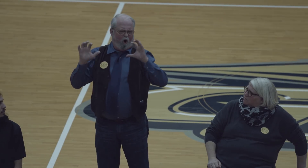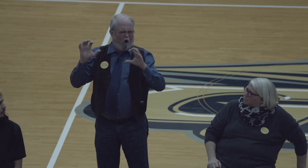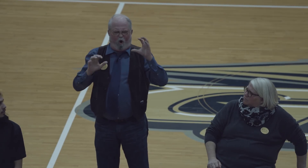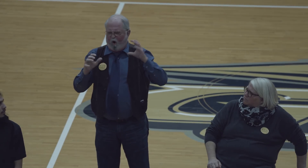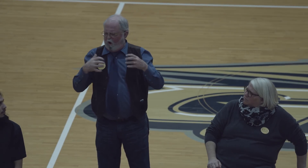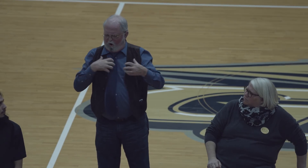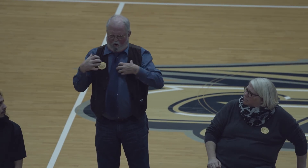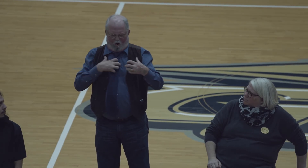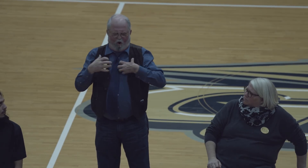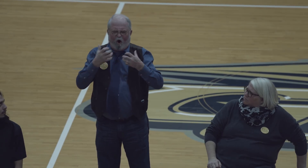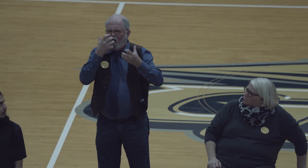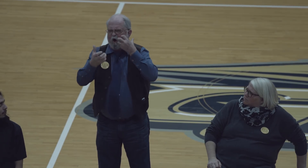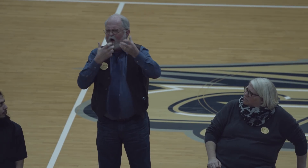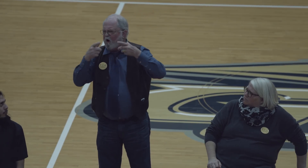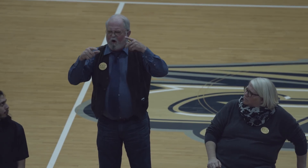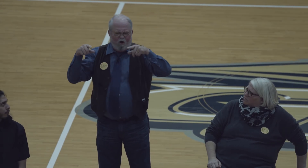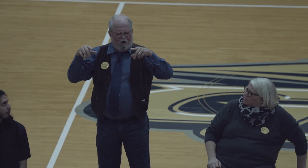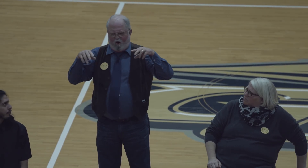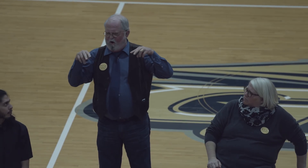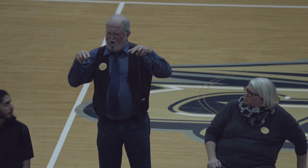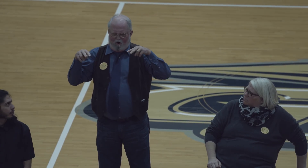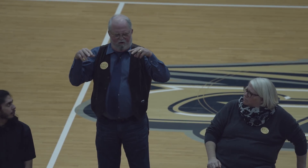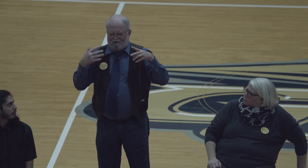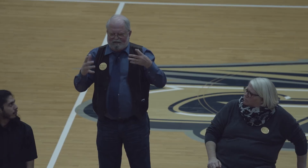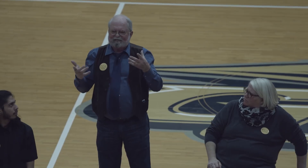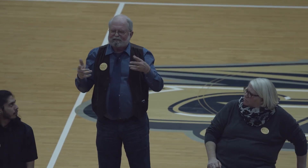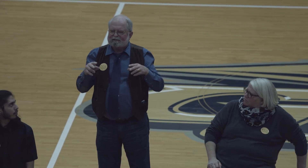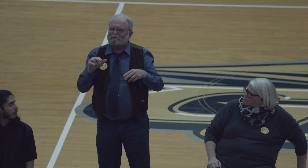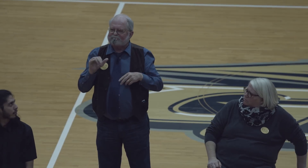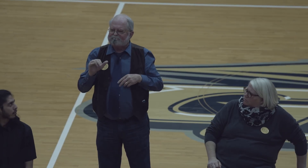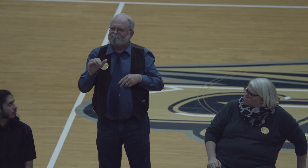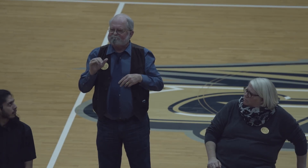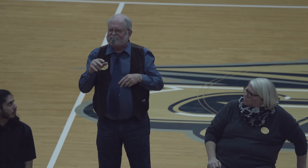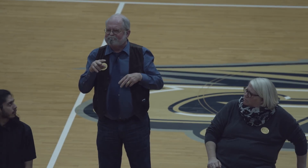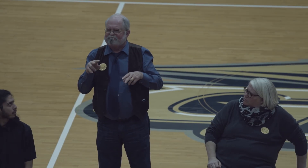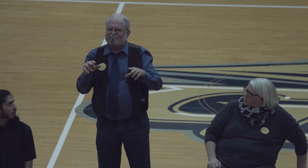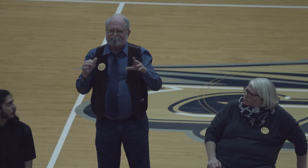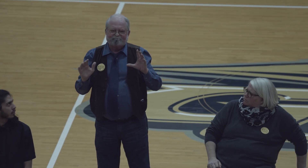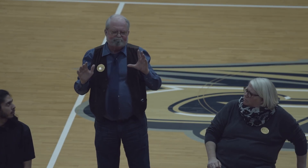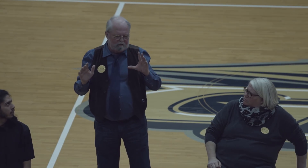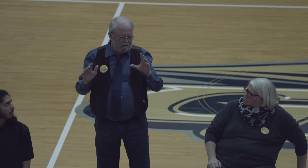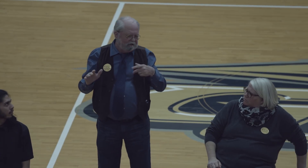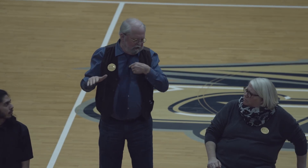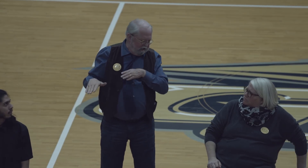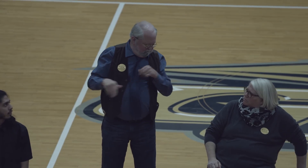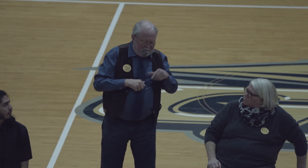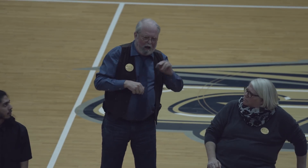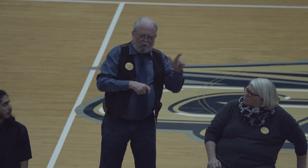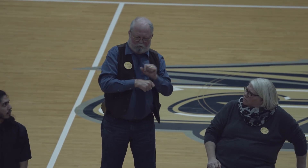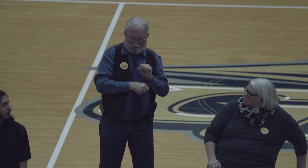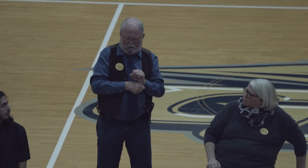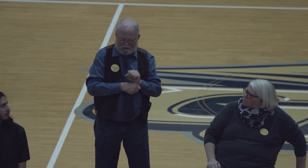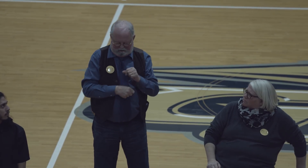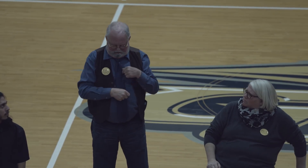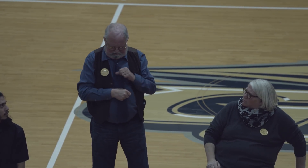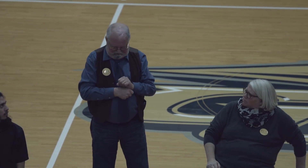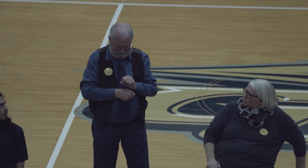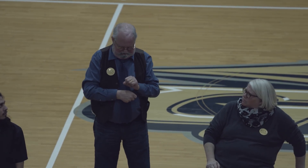announcement. It was a lively discussion. People were angry. People were ready to